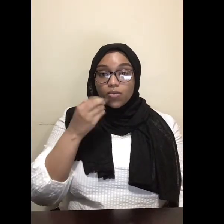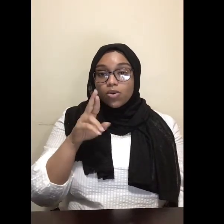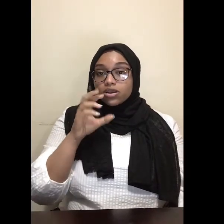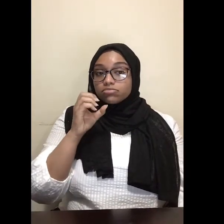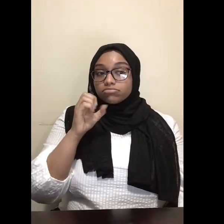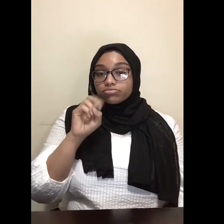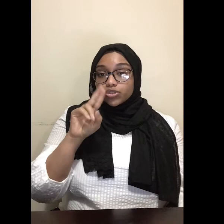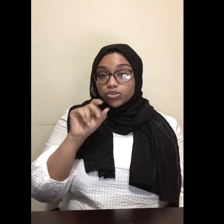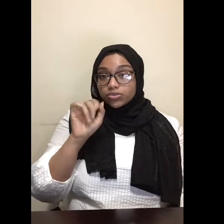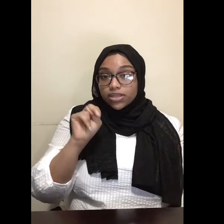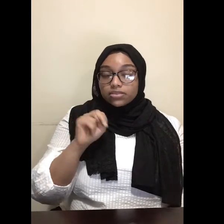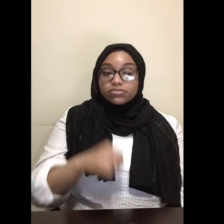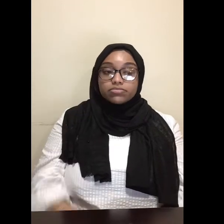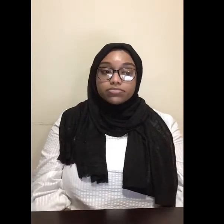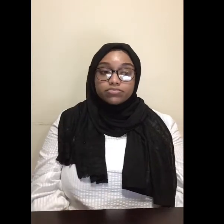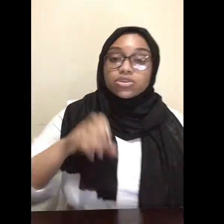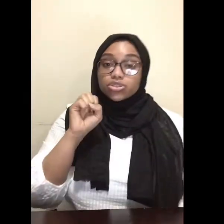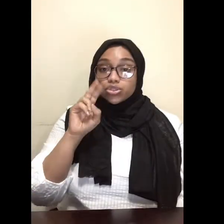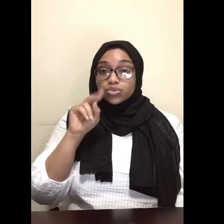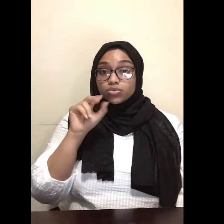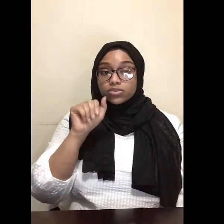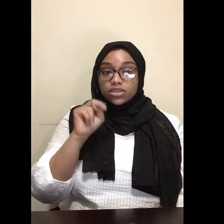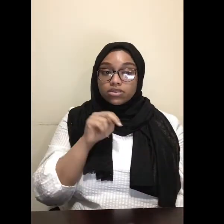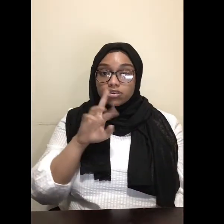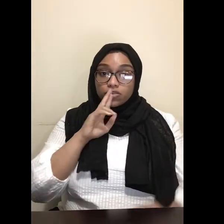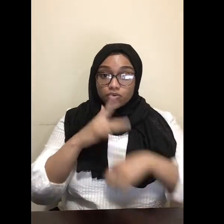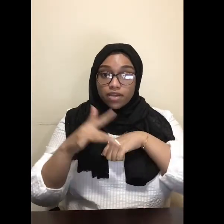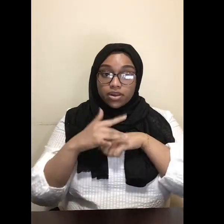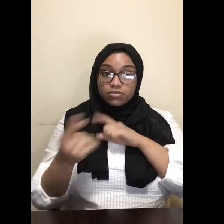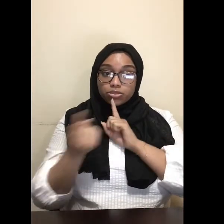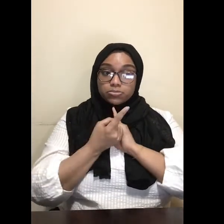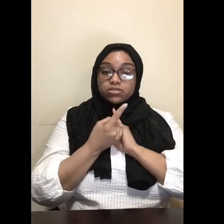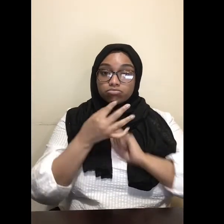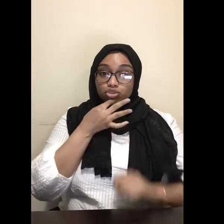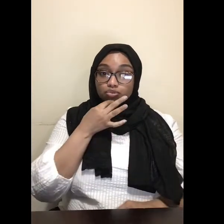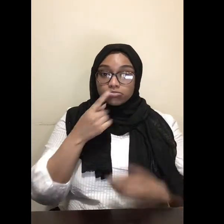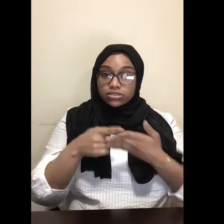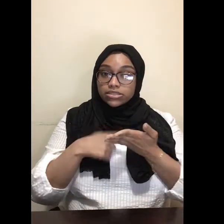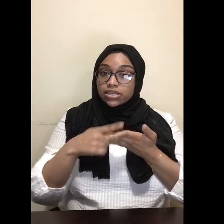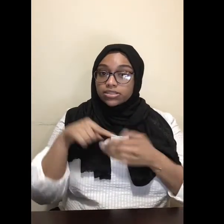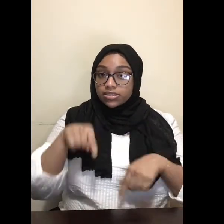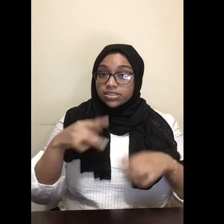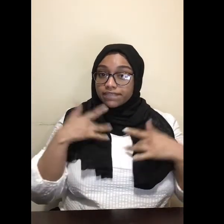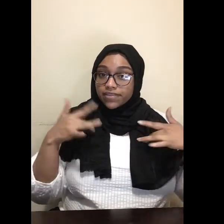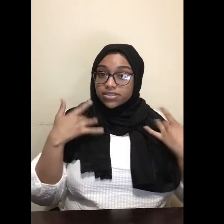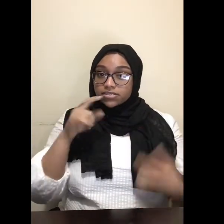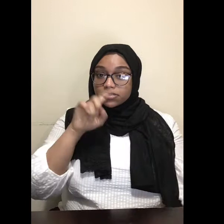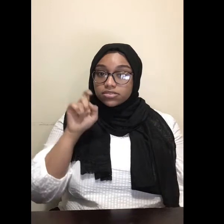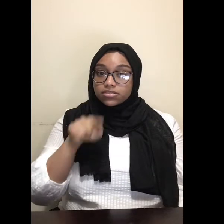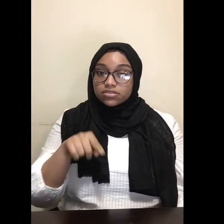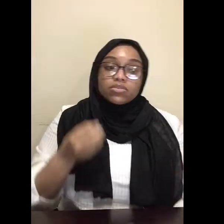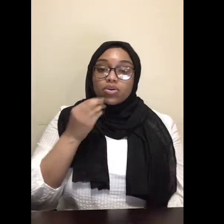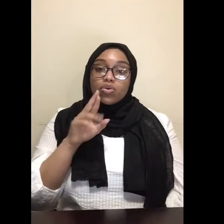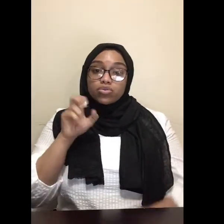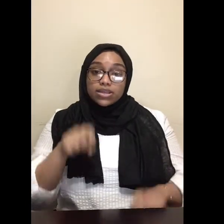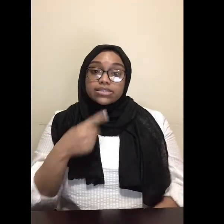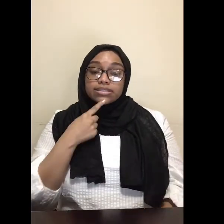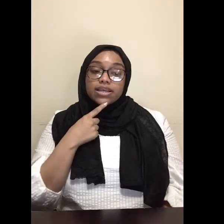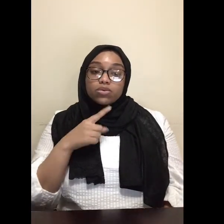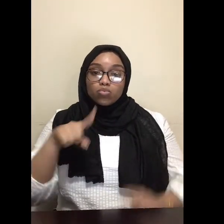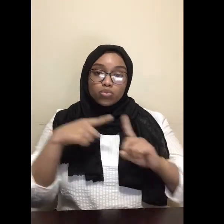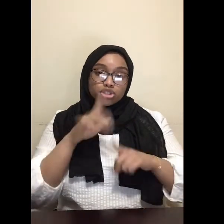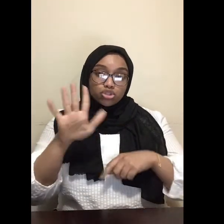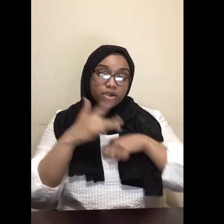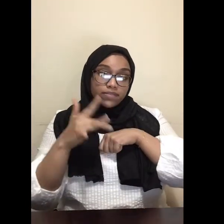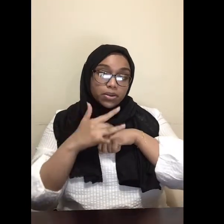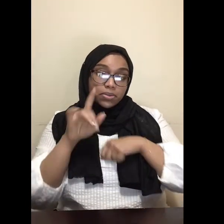availability? Or even better, because sometimes then you don't want a lot of back and forth, you can list a few times. Susan, I'd like to meet with